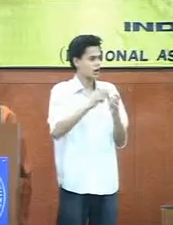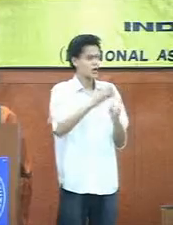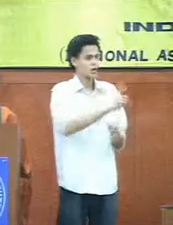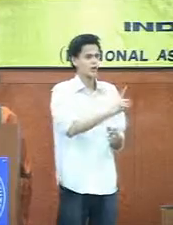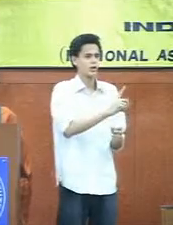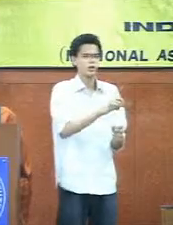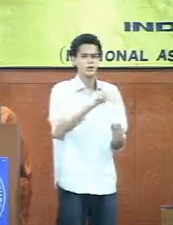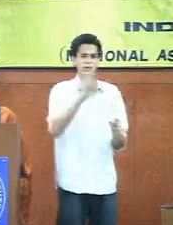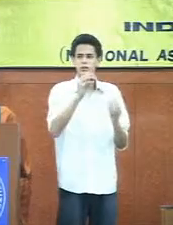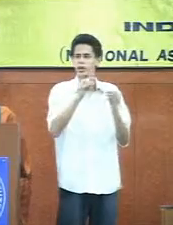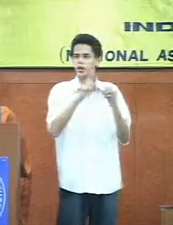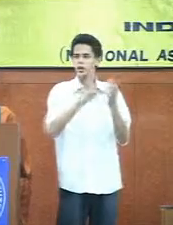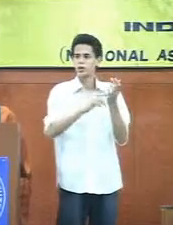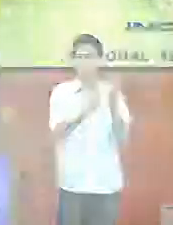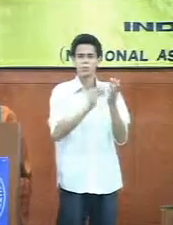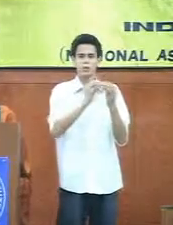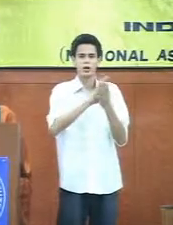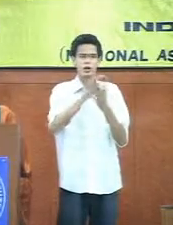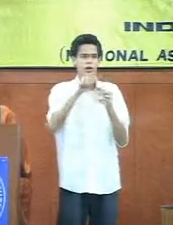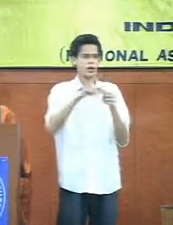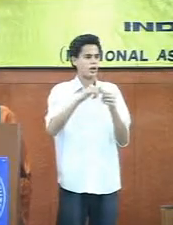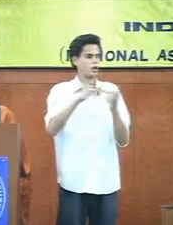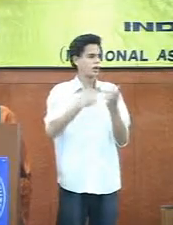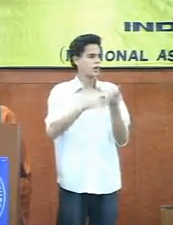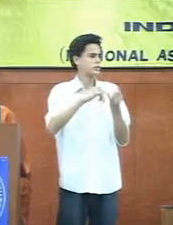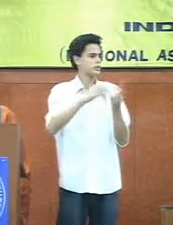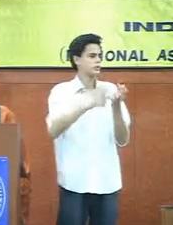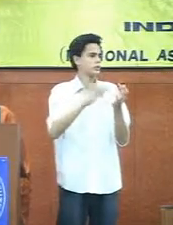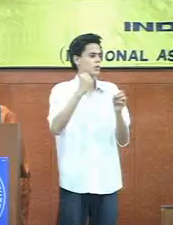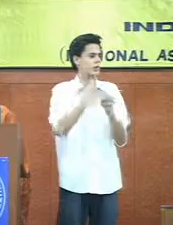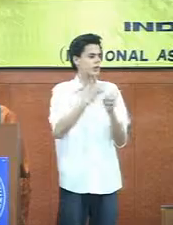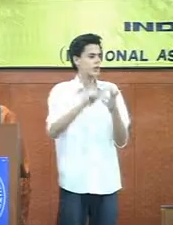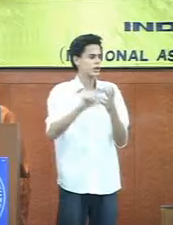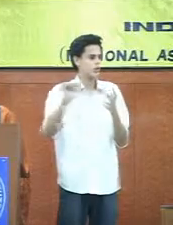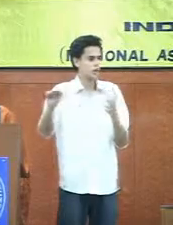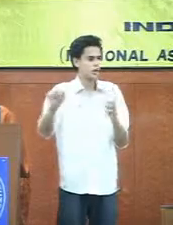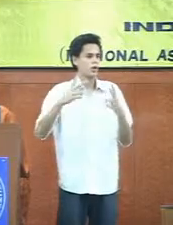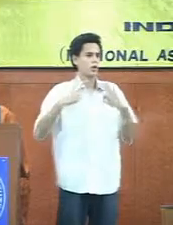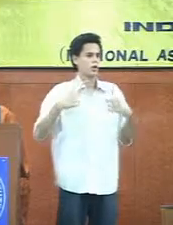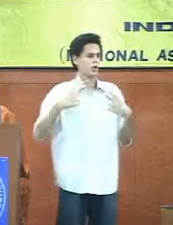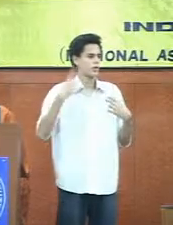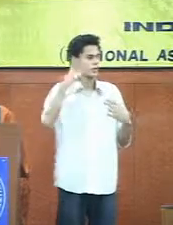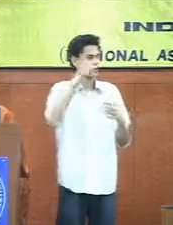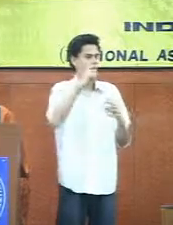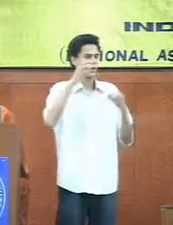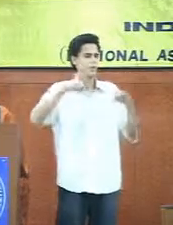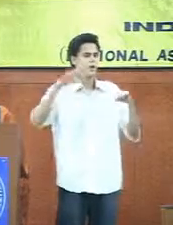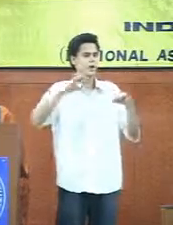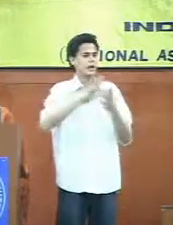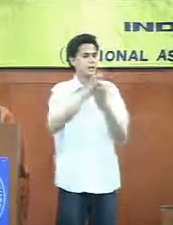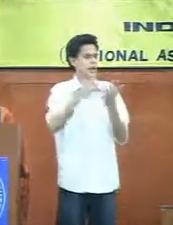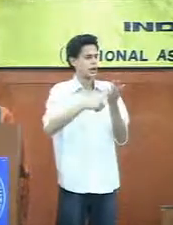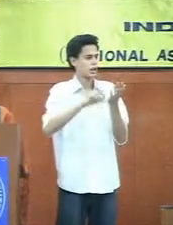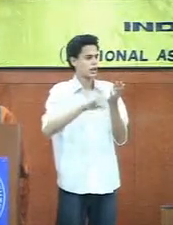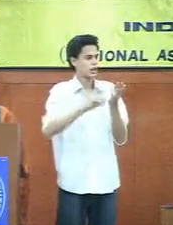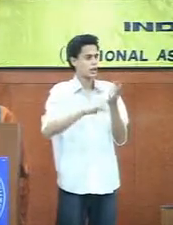on stage. Anubha Rastogi, just to introduce her, also a practicing lawyer on women's rights in